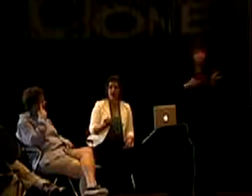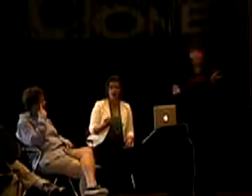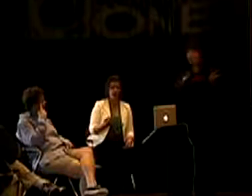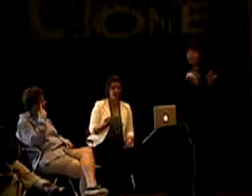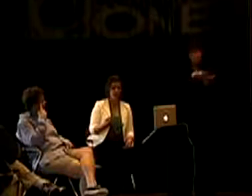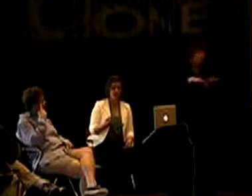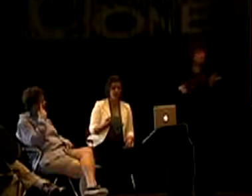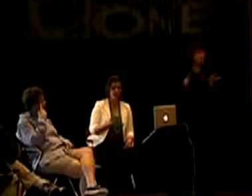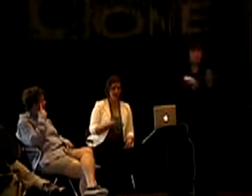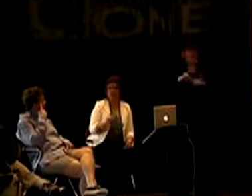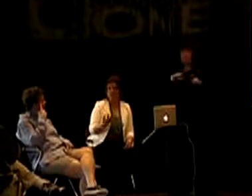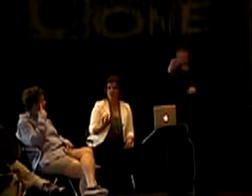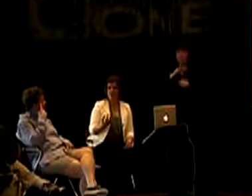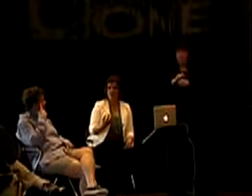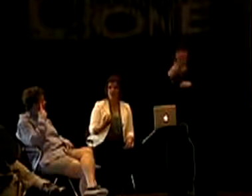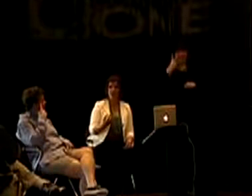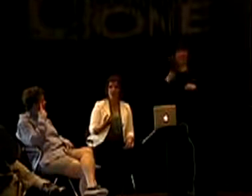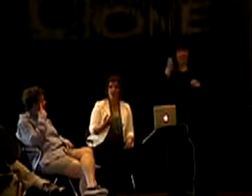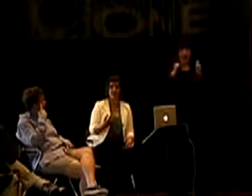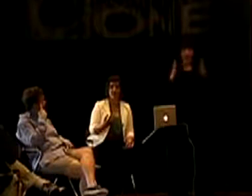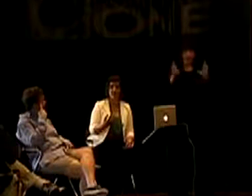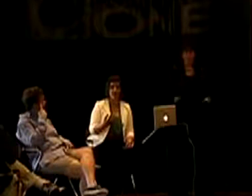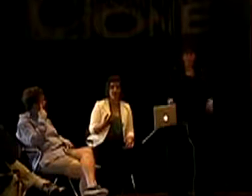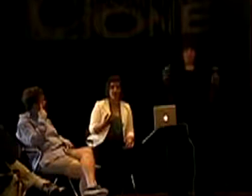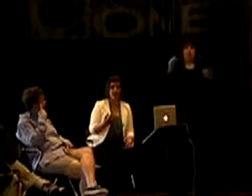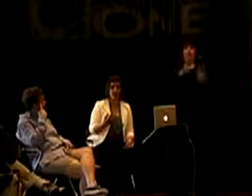alive when the actor takes this on is